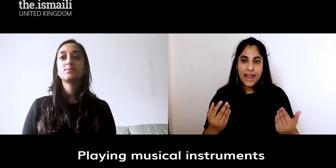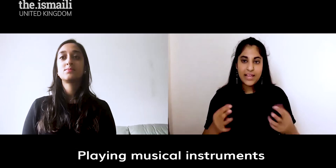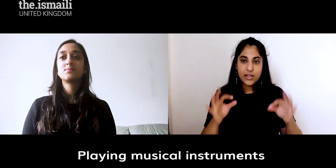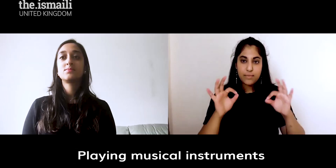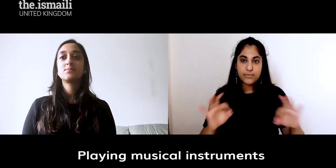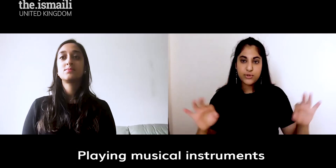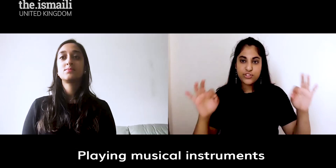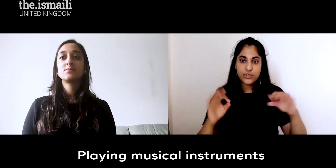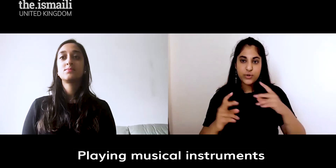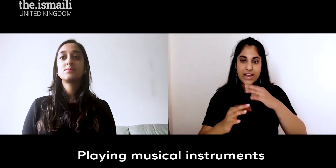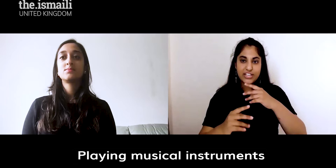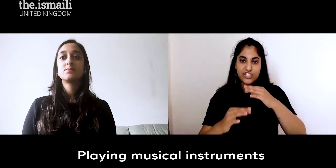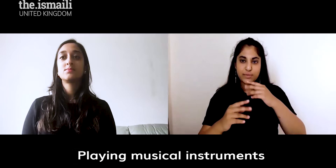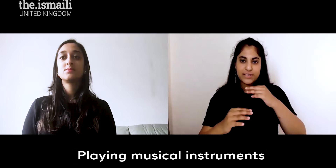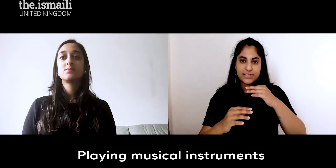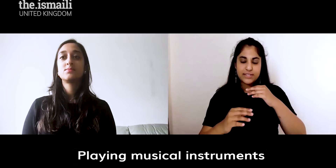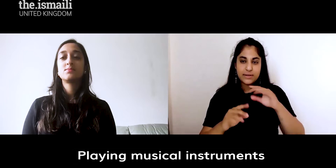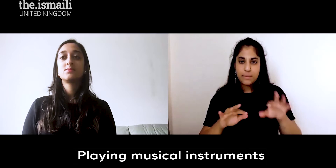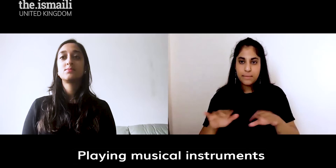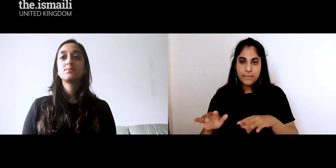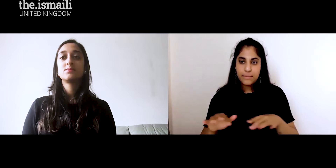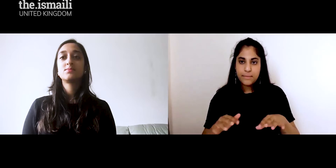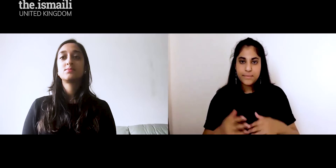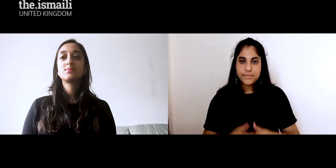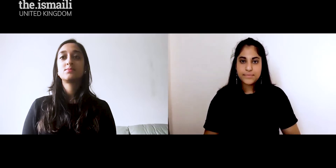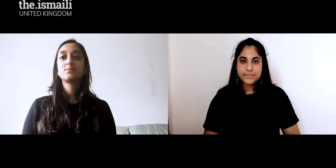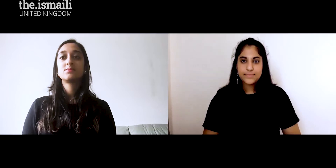Playing musical instruments.